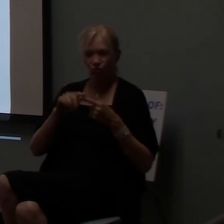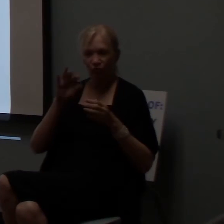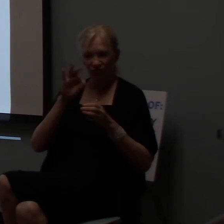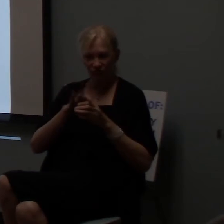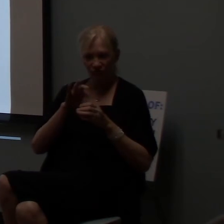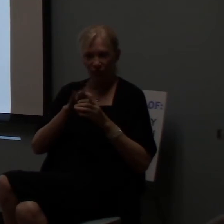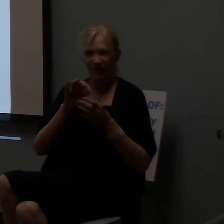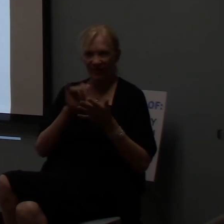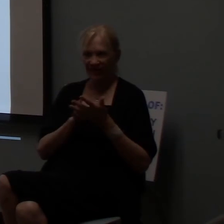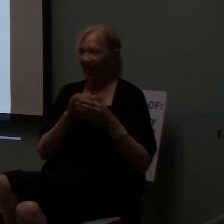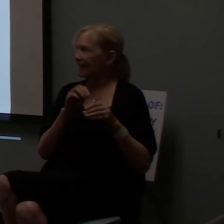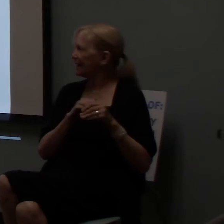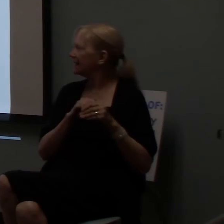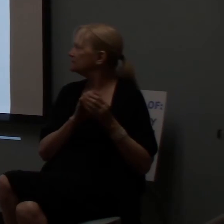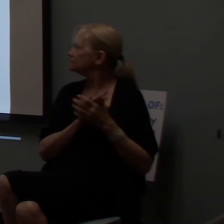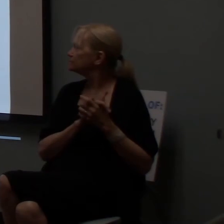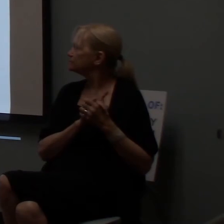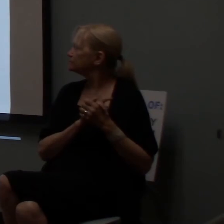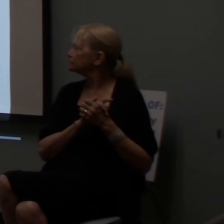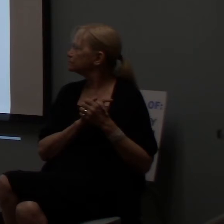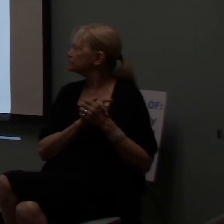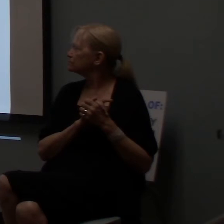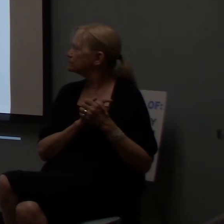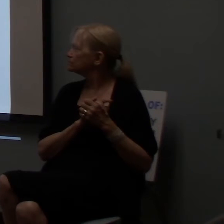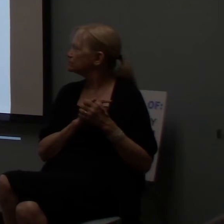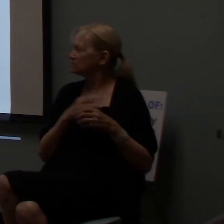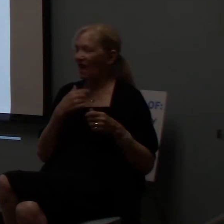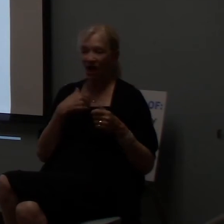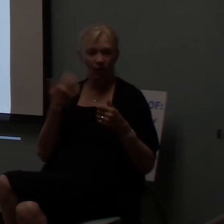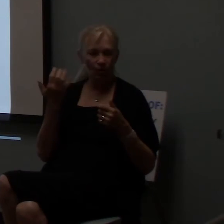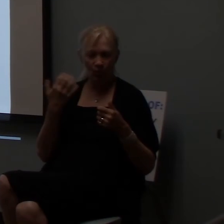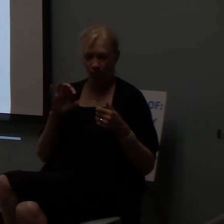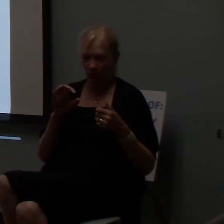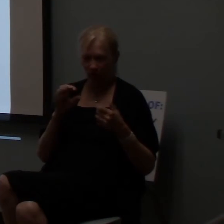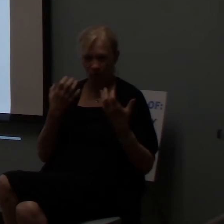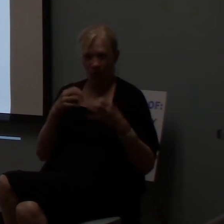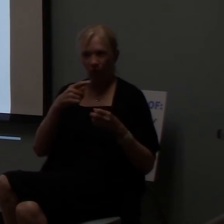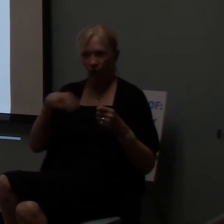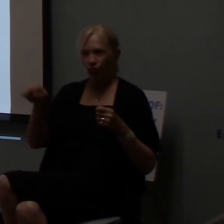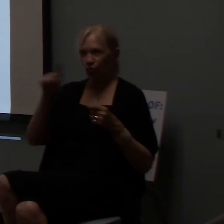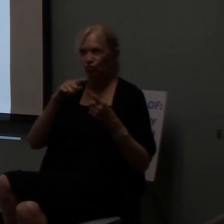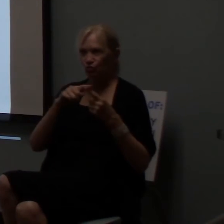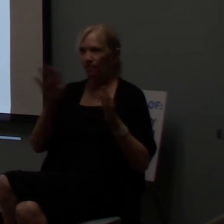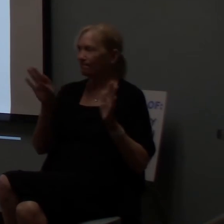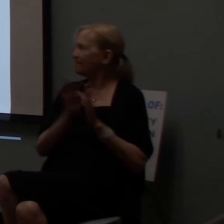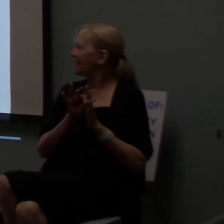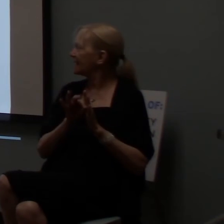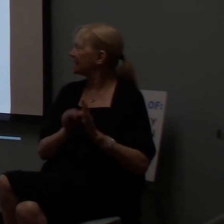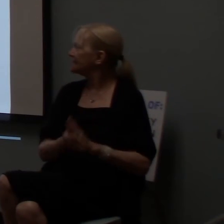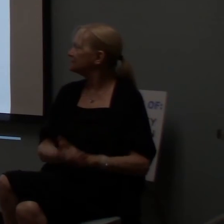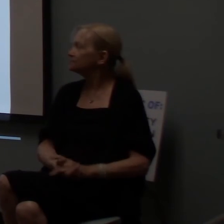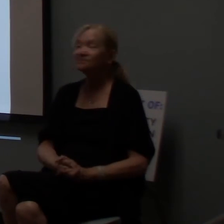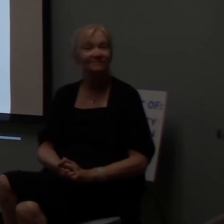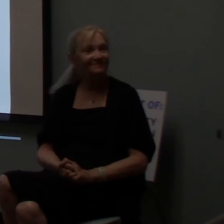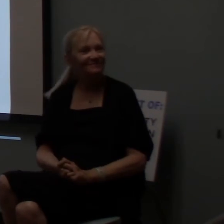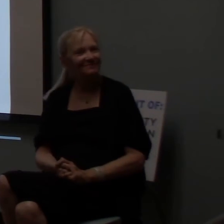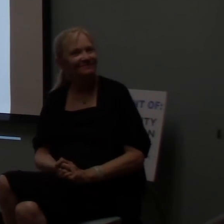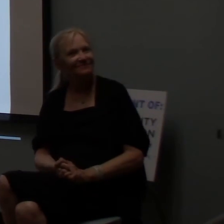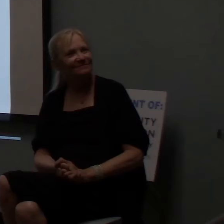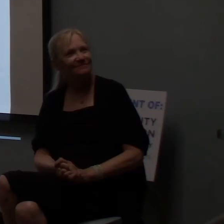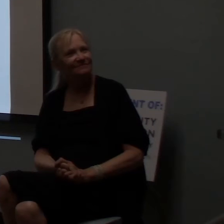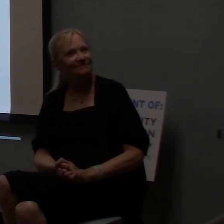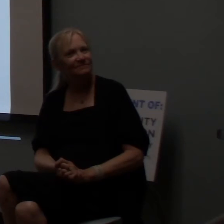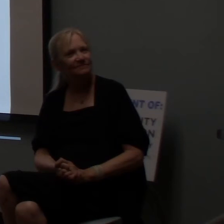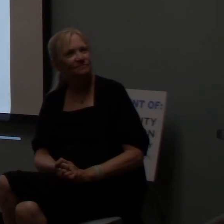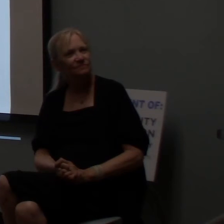this in. And I don't want to dictate it. I want you guys to pick. Let's see. You go ahead, sir.